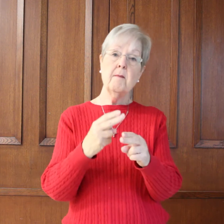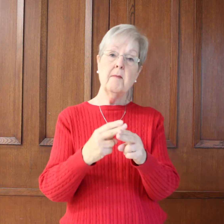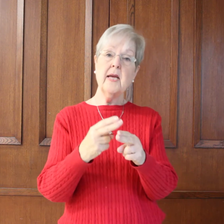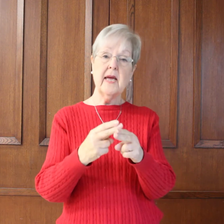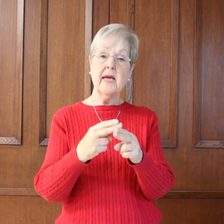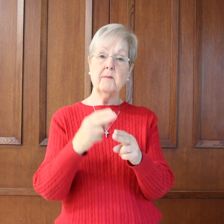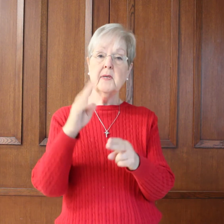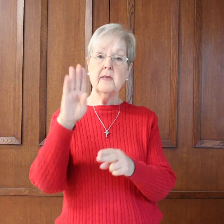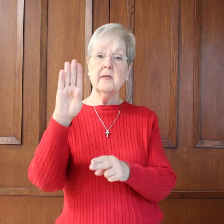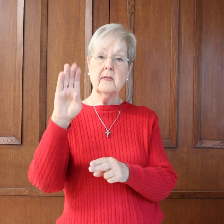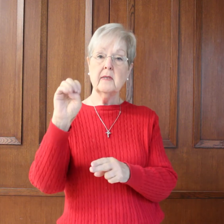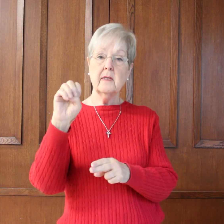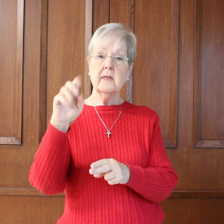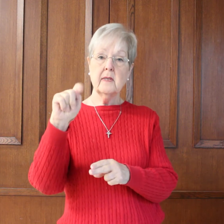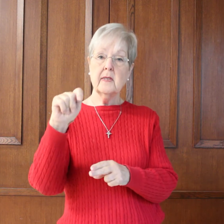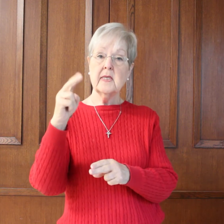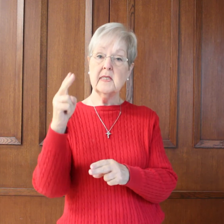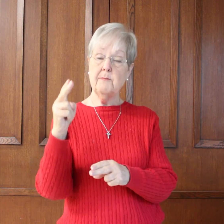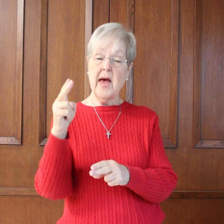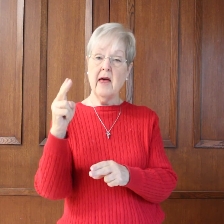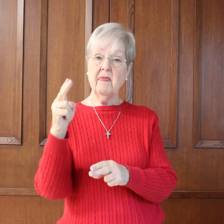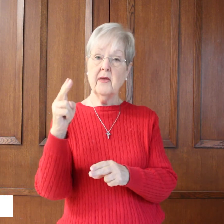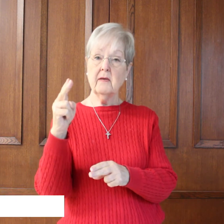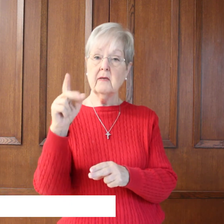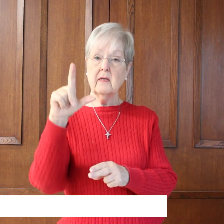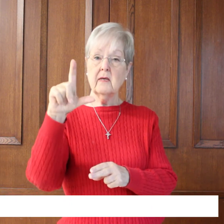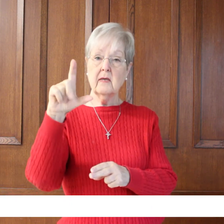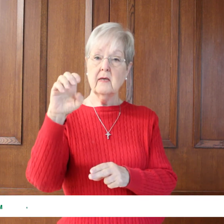My name is Beth.